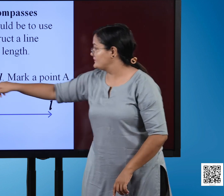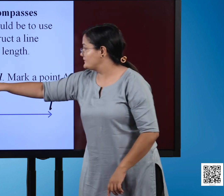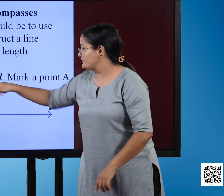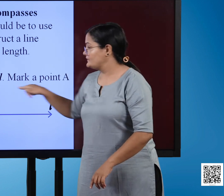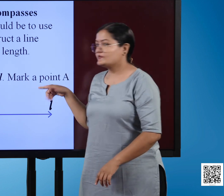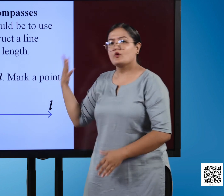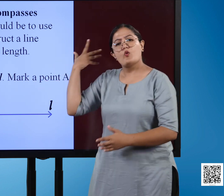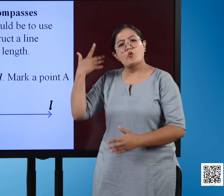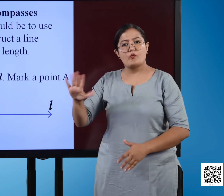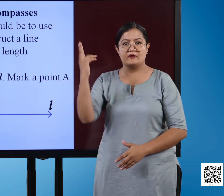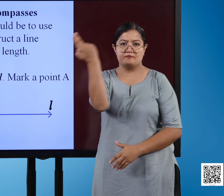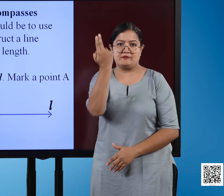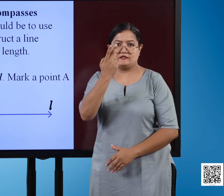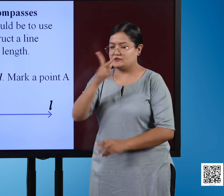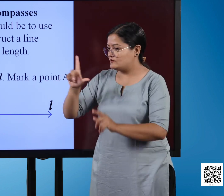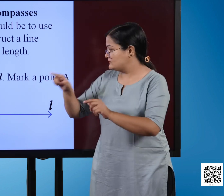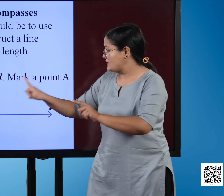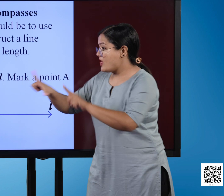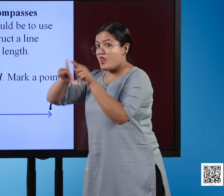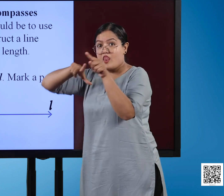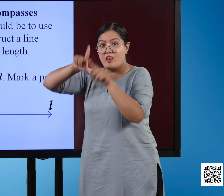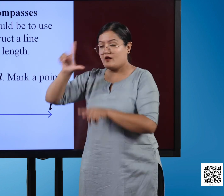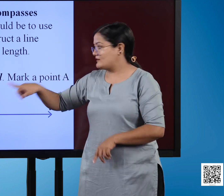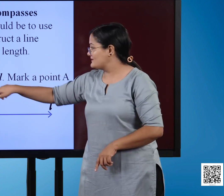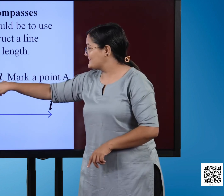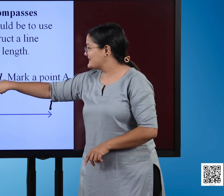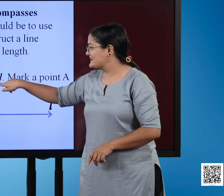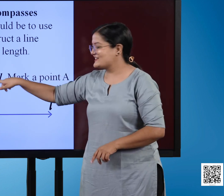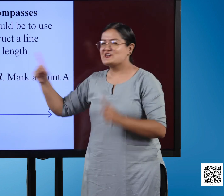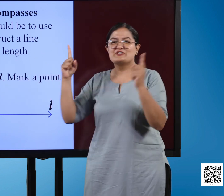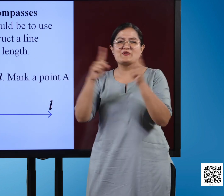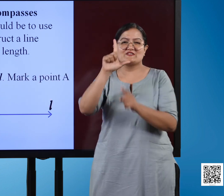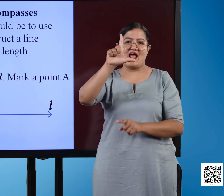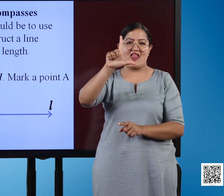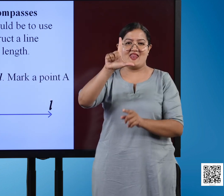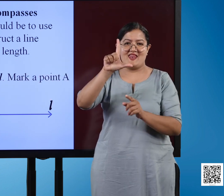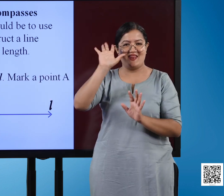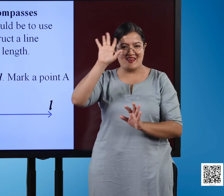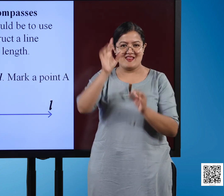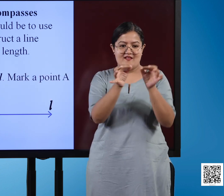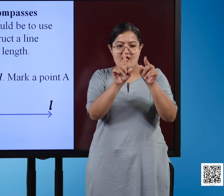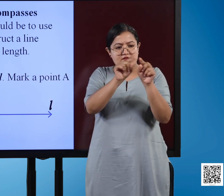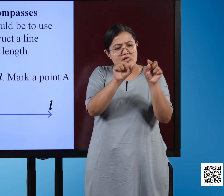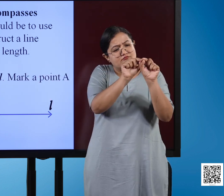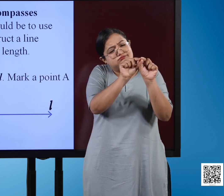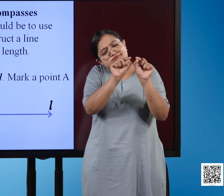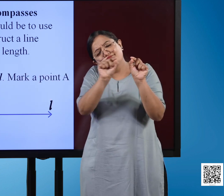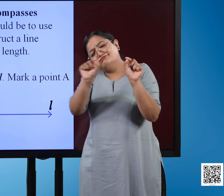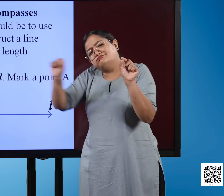Step 1. Draw a line L. Mark a point A on a line L. We have the